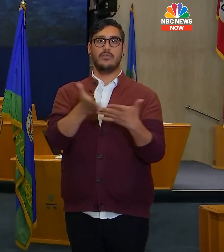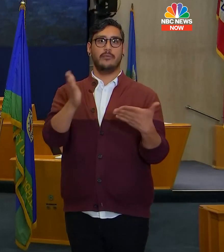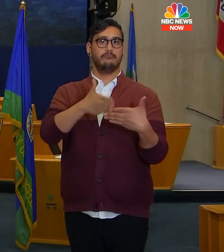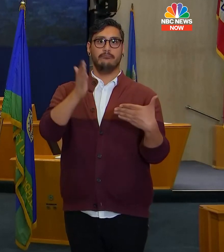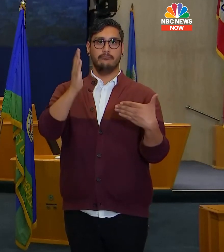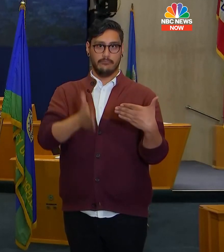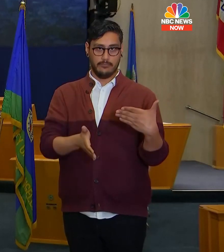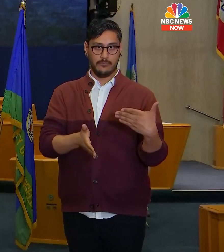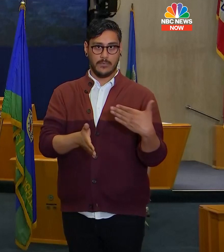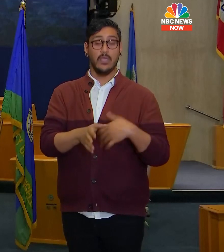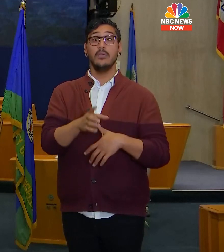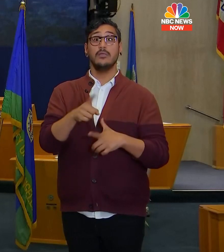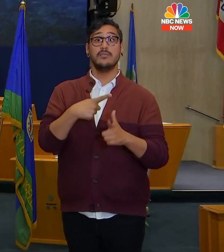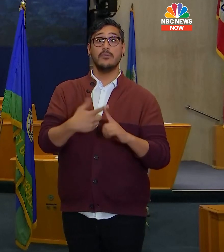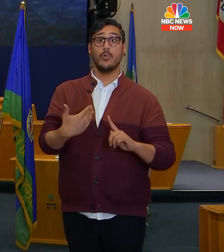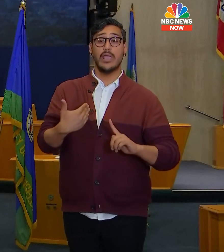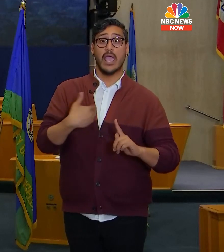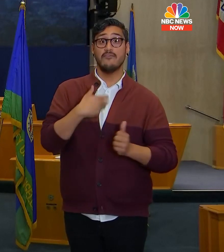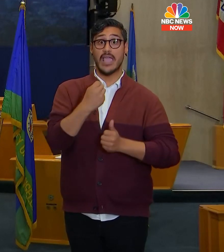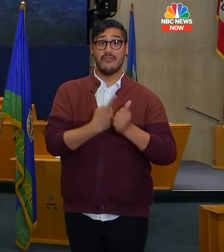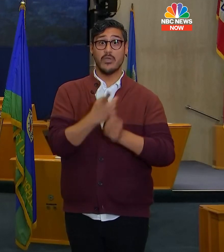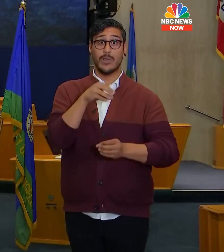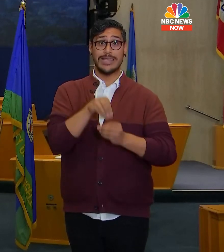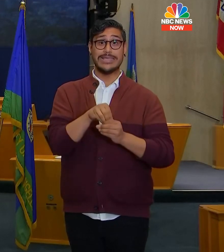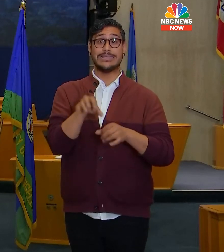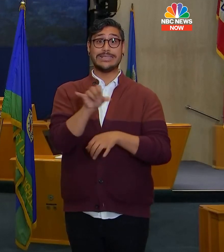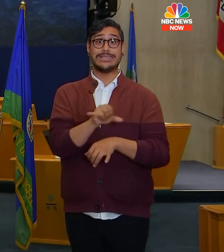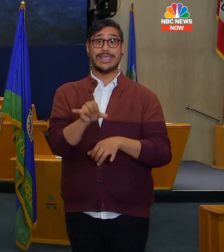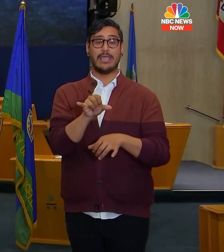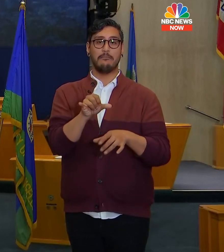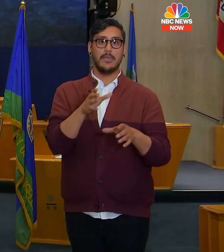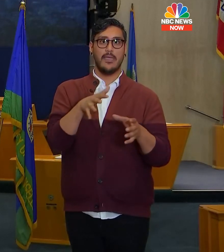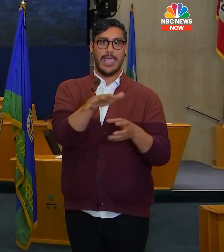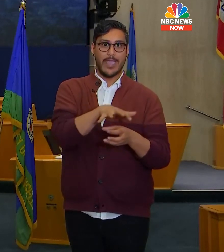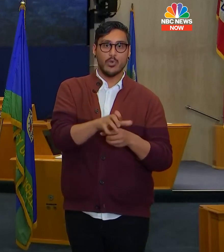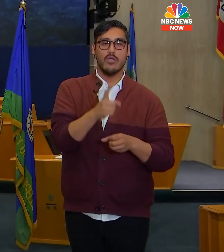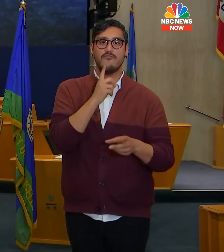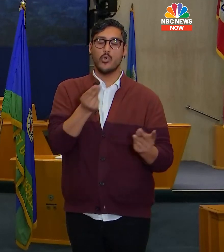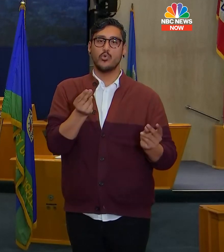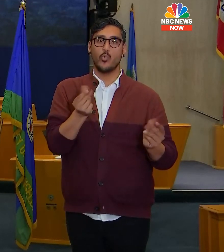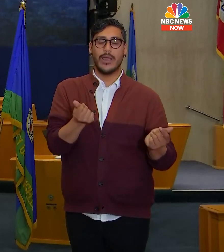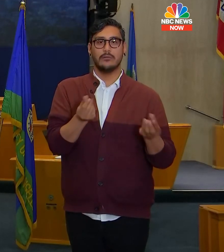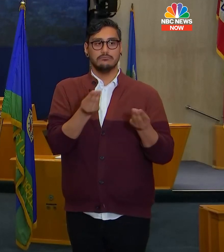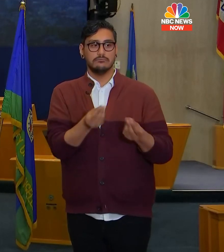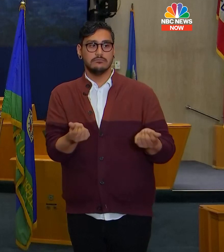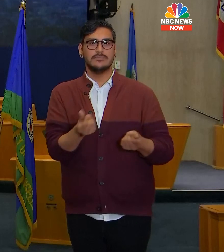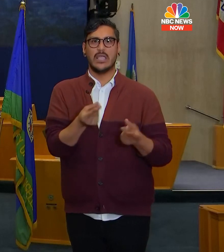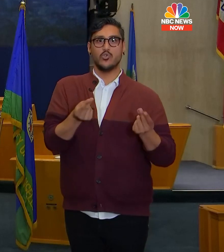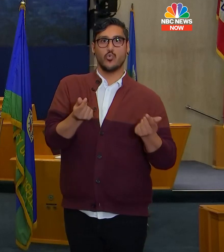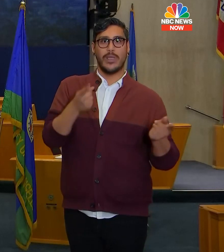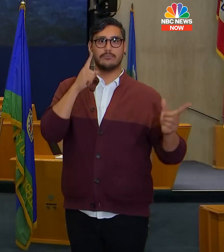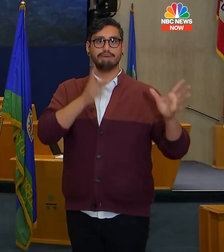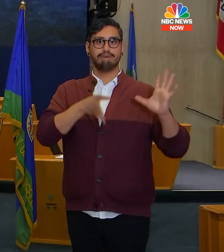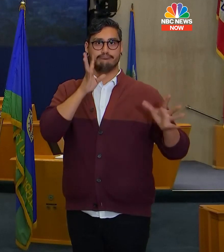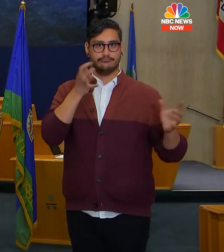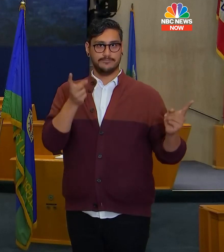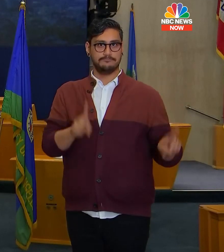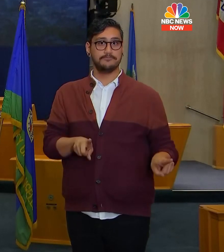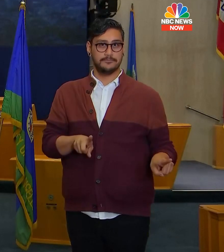we have all the county's key stakeholders at the same location to enable quick problem solving and decision making.